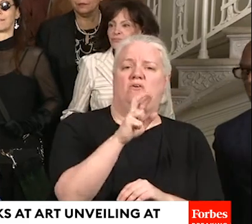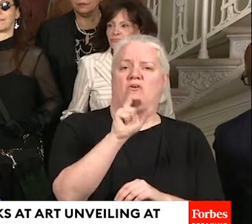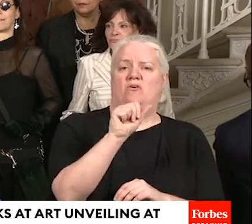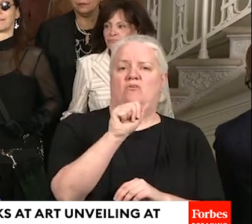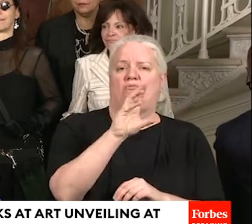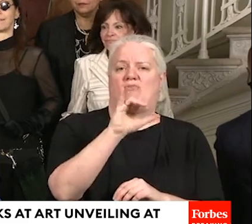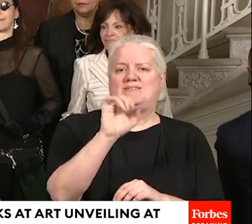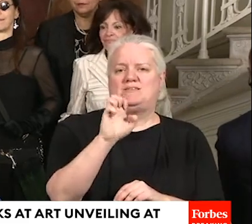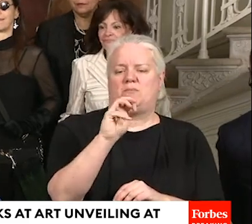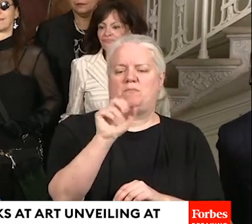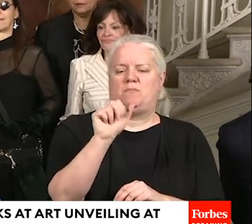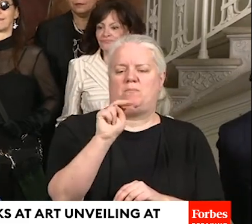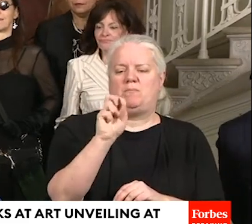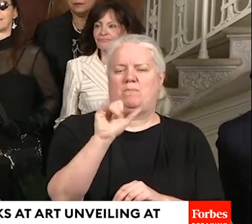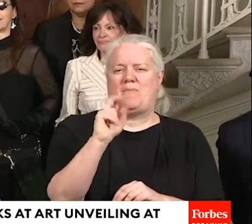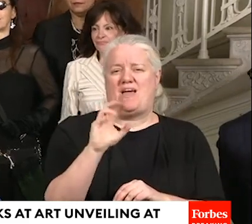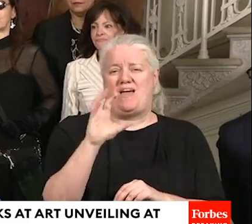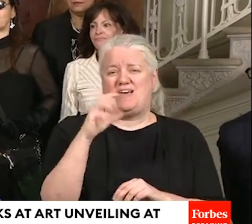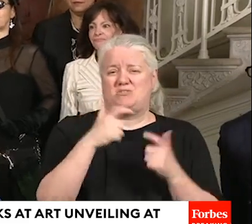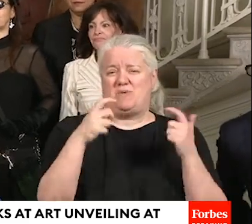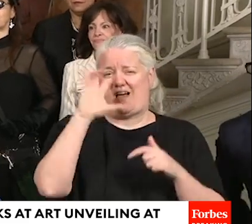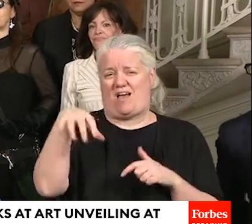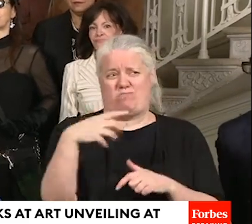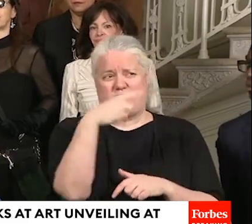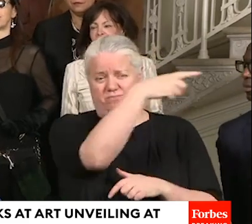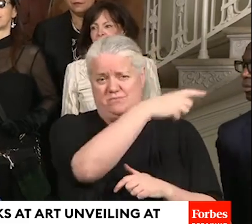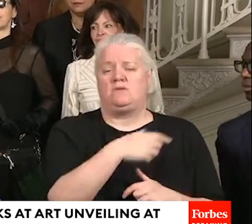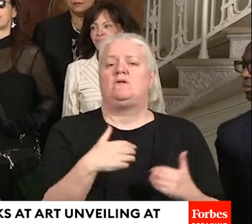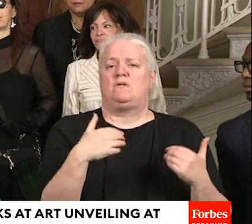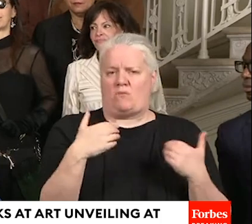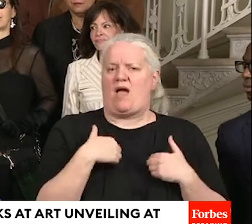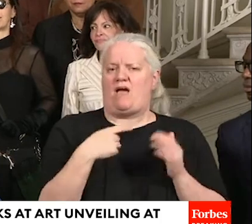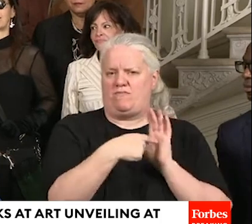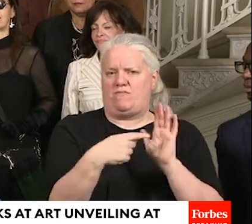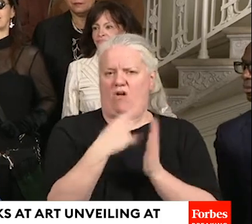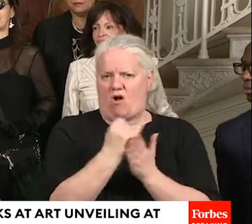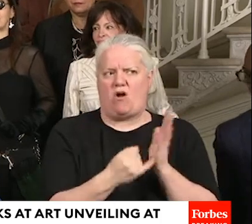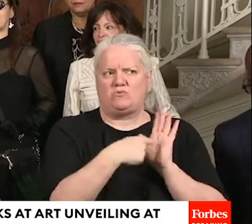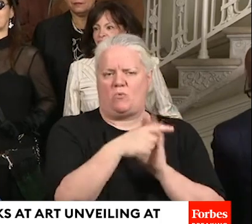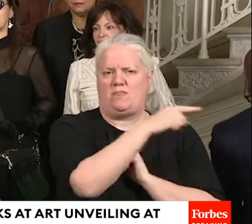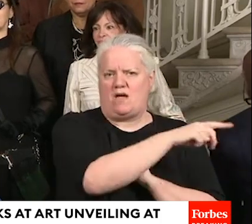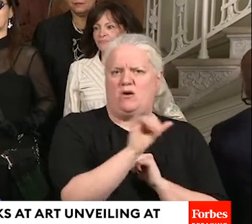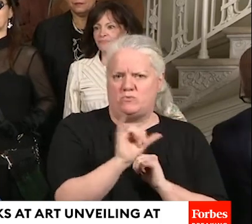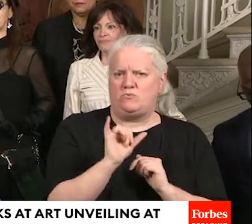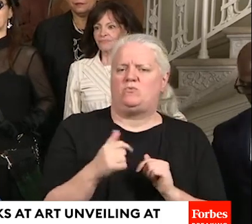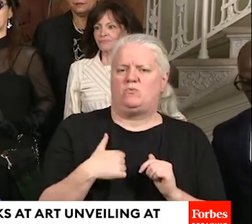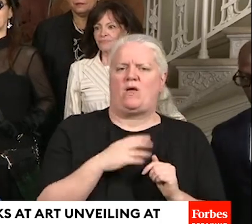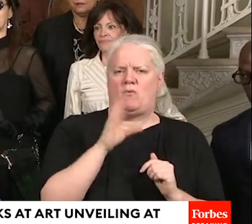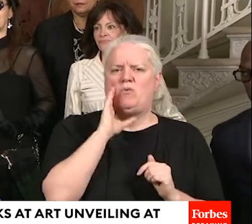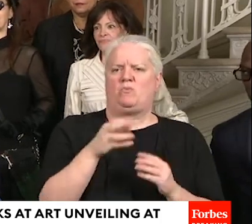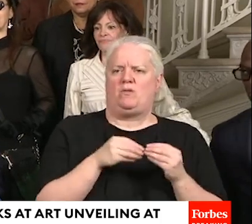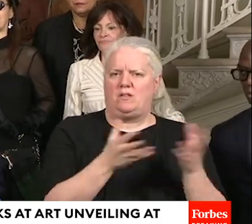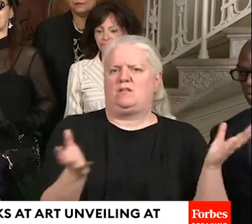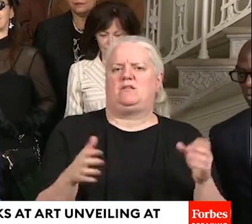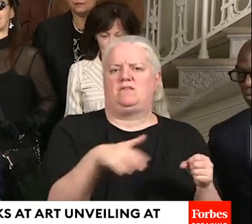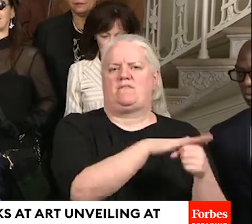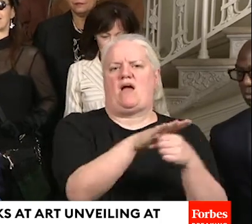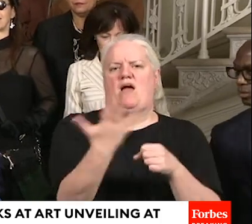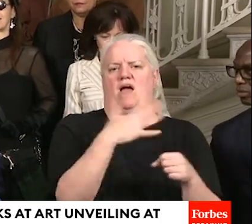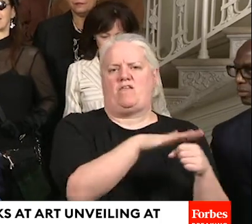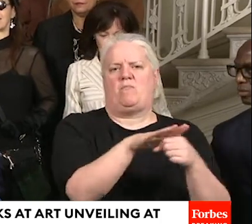are bringing art to all of our city buildings across the 5 boroughs, not only here in Manhattan. You